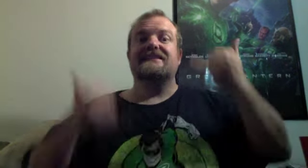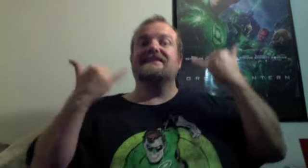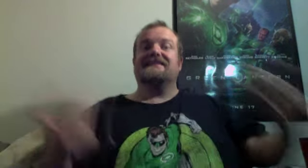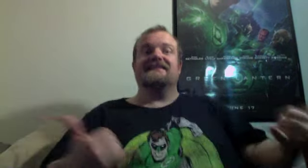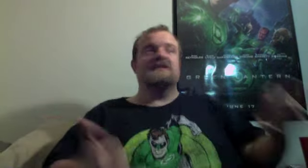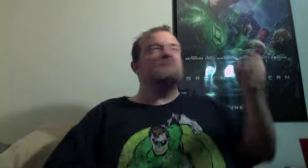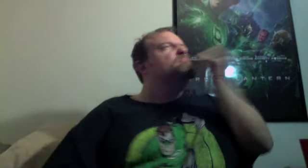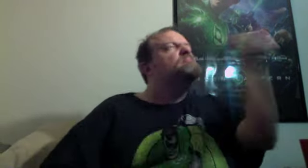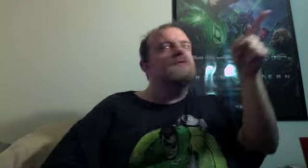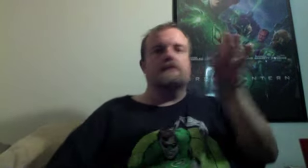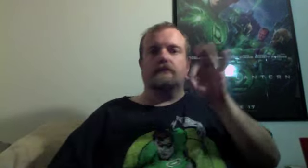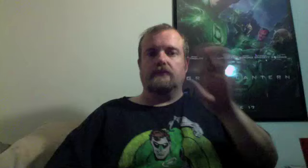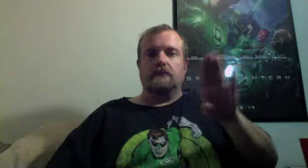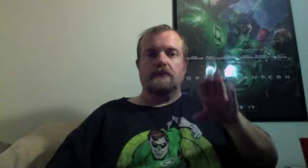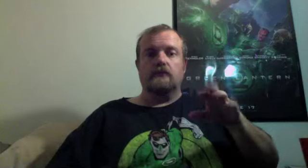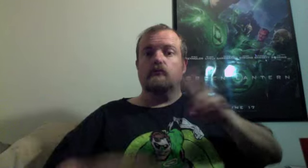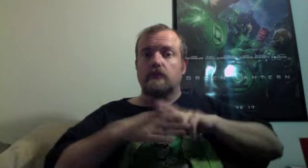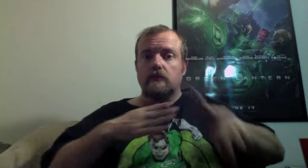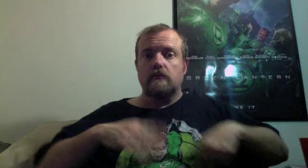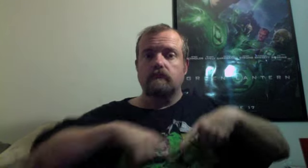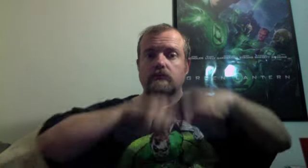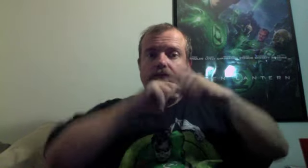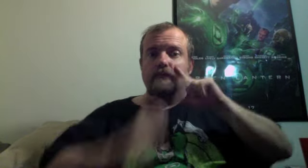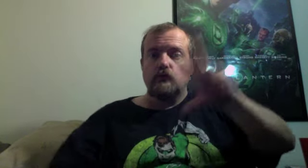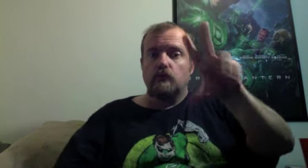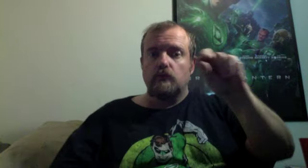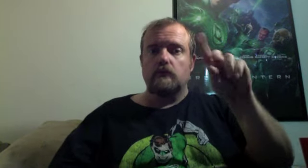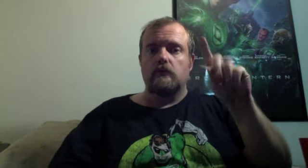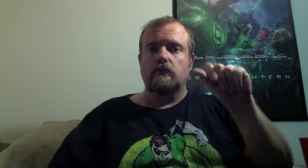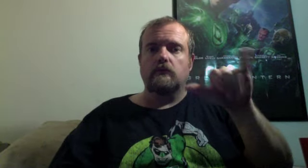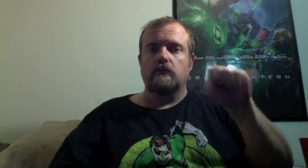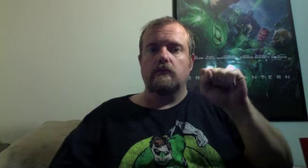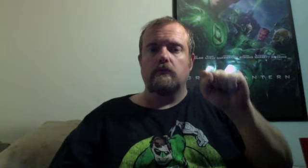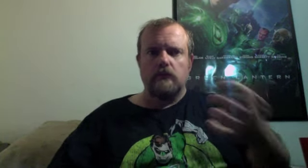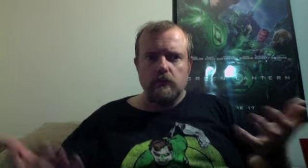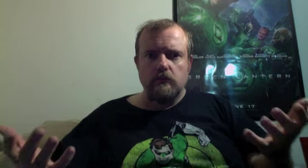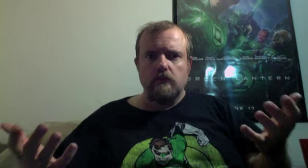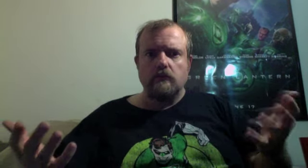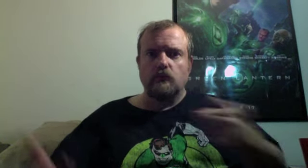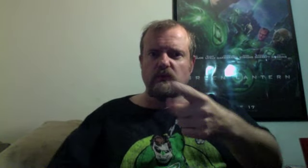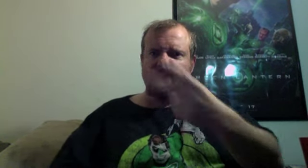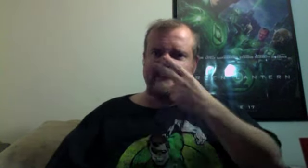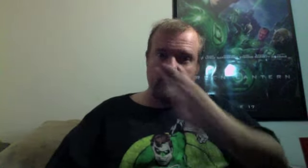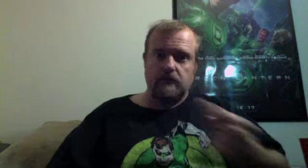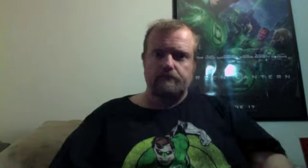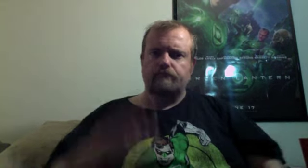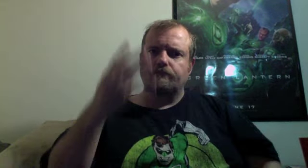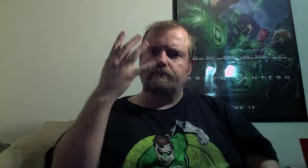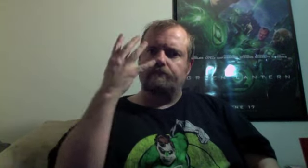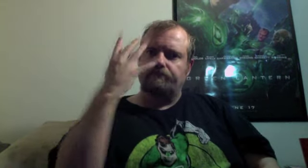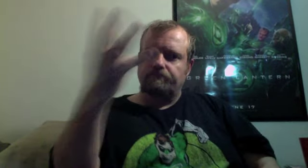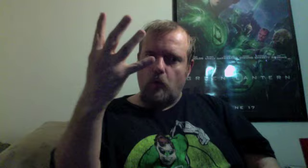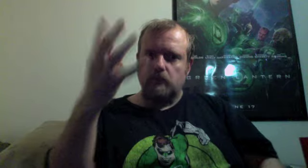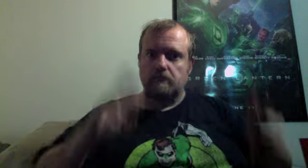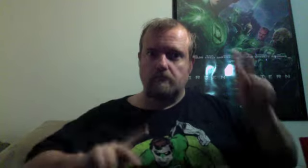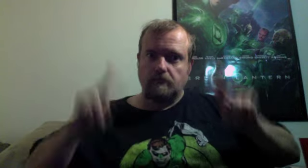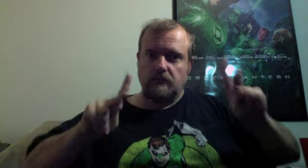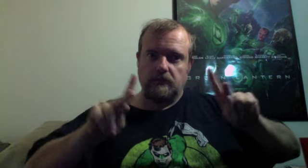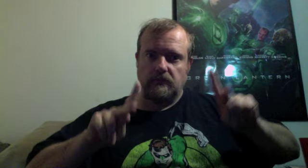The finishing touch, they submerge the spurs in a tank containing a chemical solution called gun bluing. It turns the shiny steel